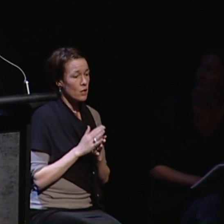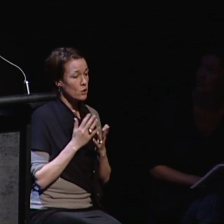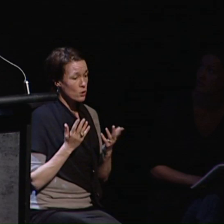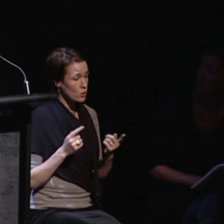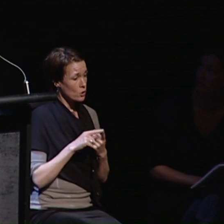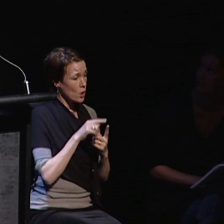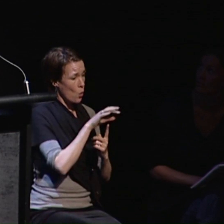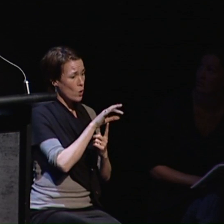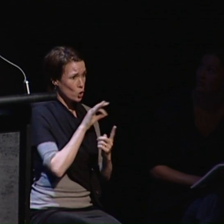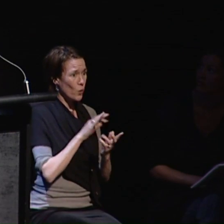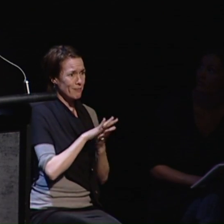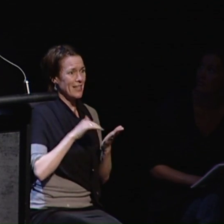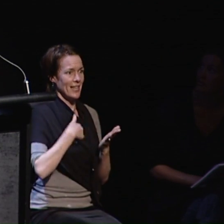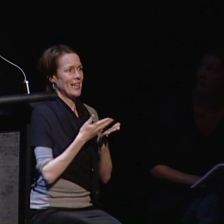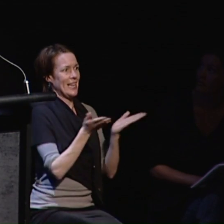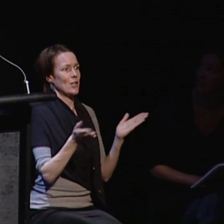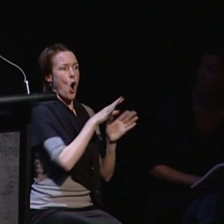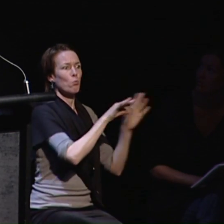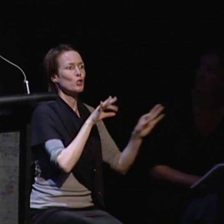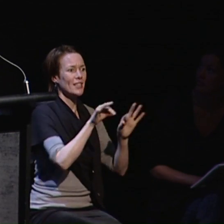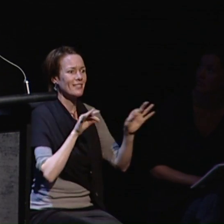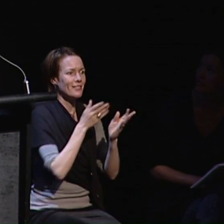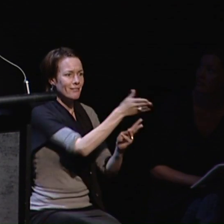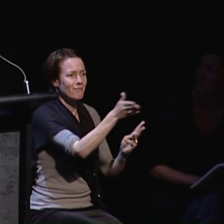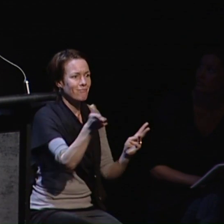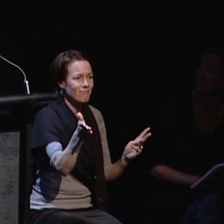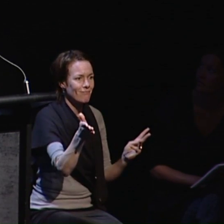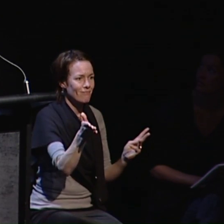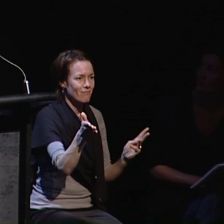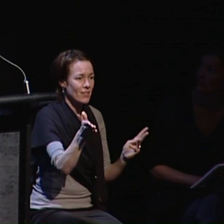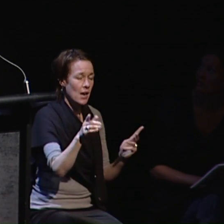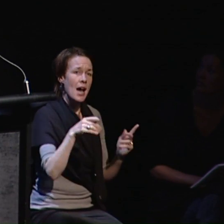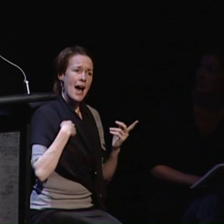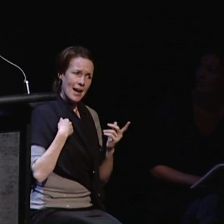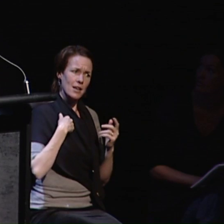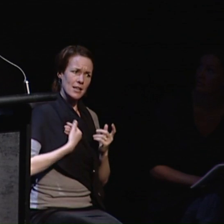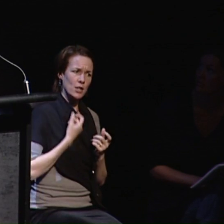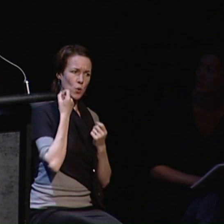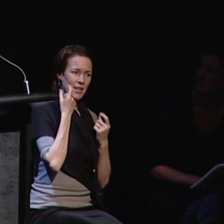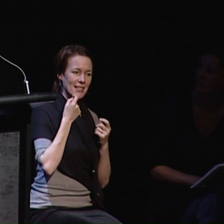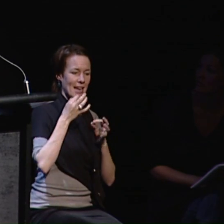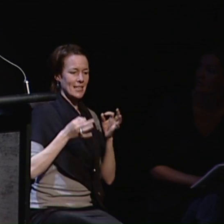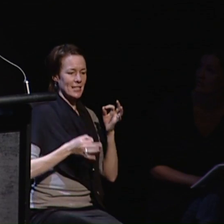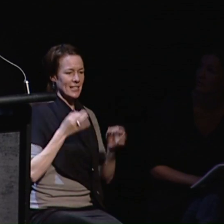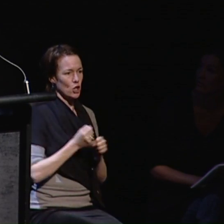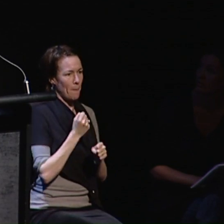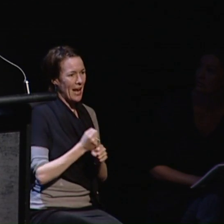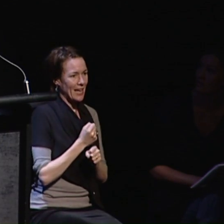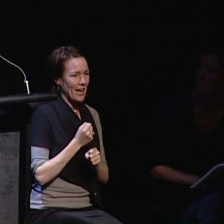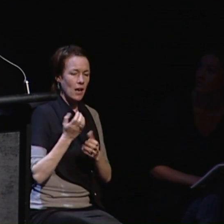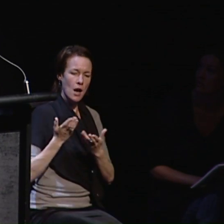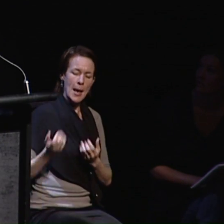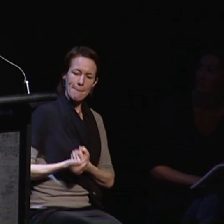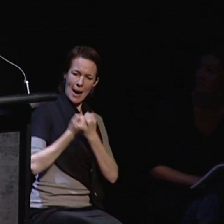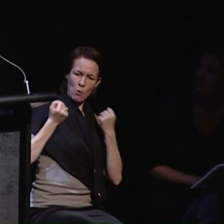options, understanding decision making, empowerment, supports to